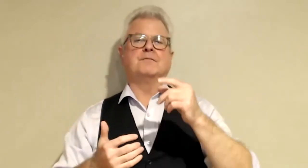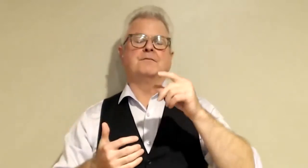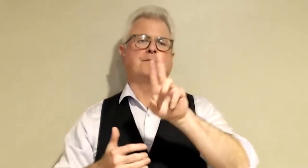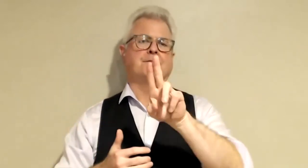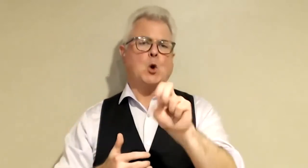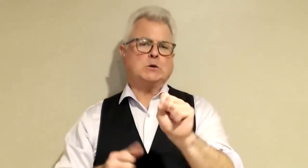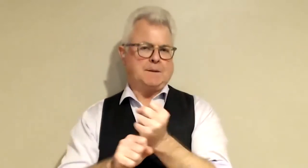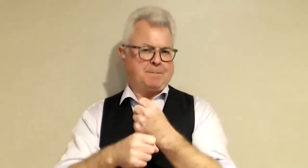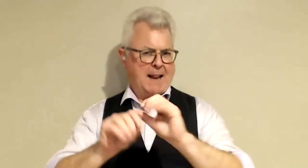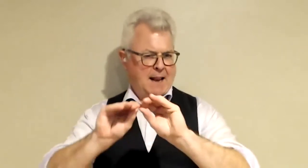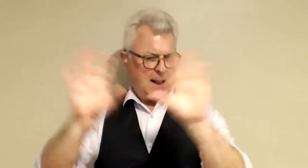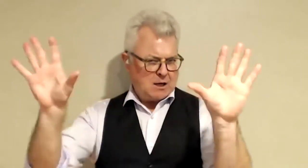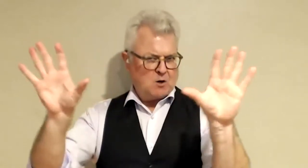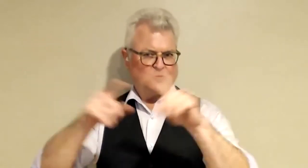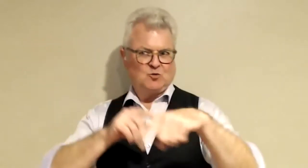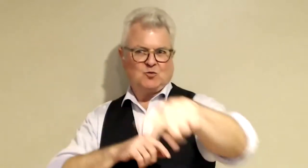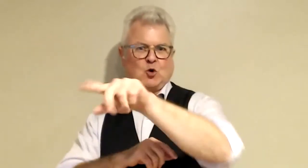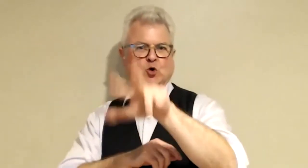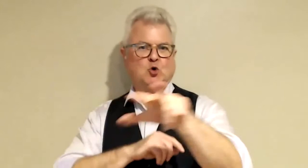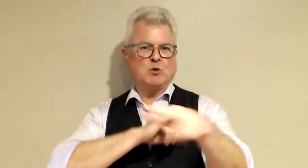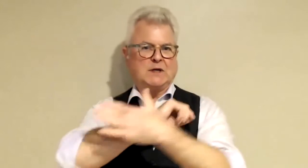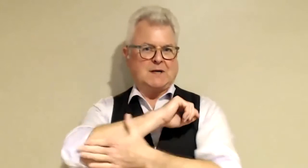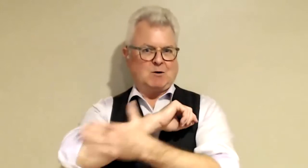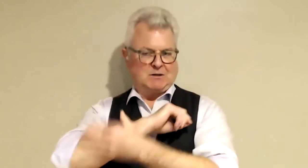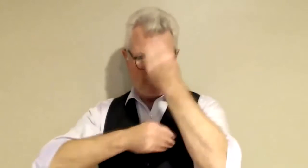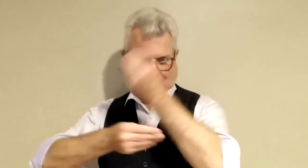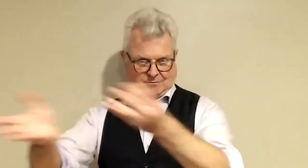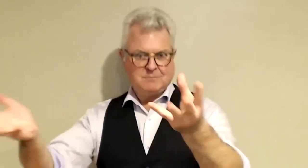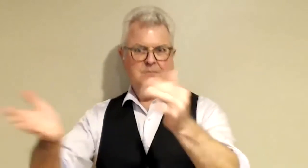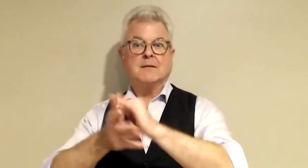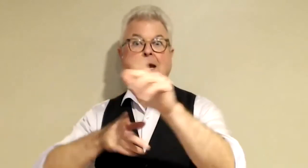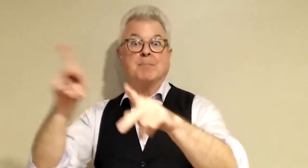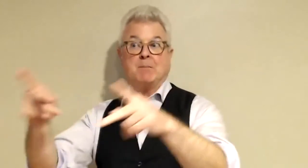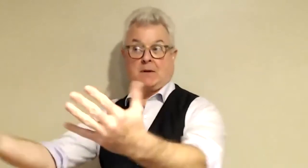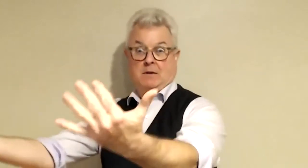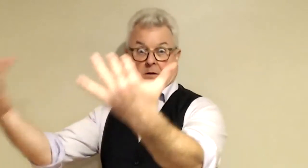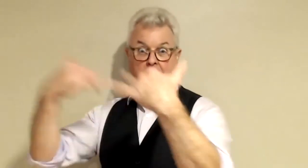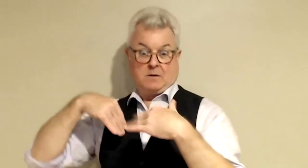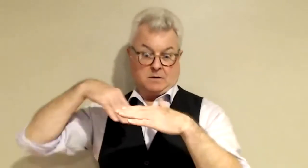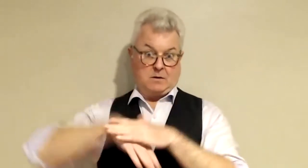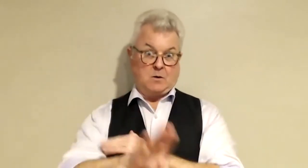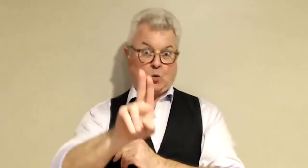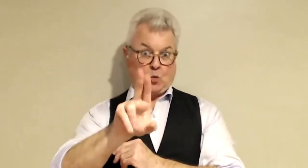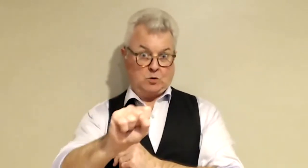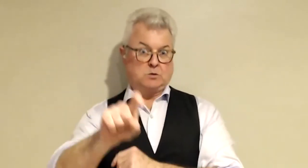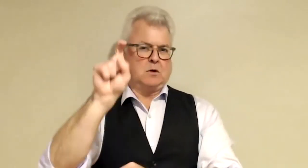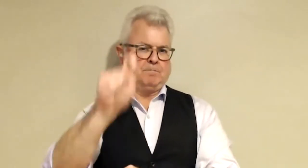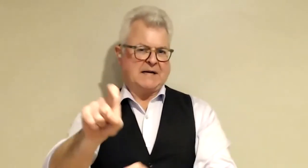United States, the United States made it clear to those 33 countries, letting them know that the people who come into the